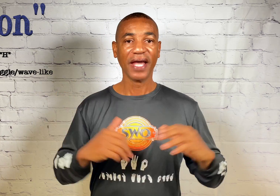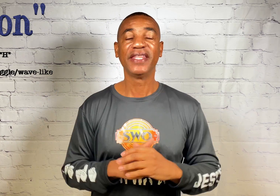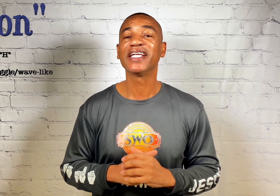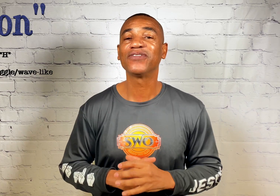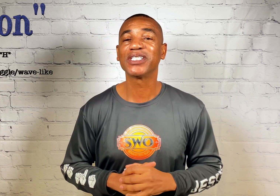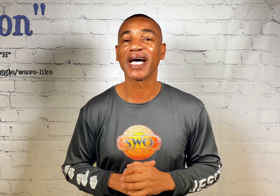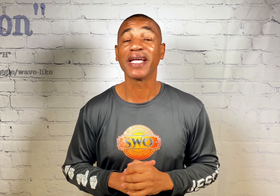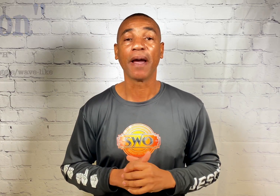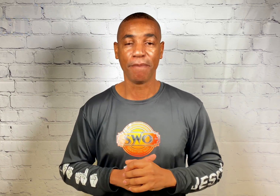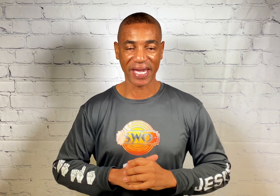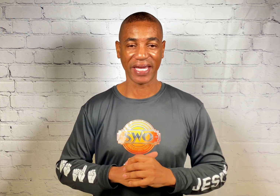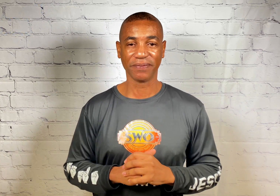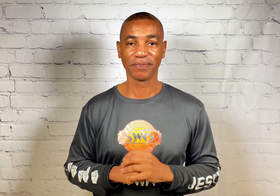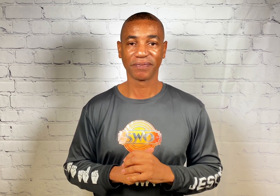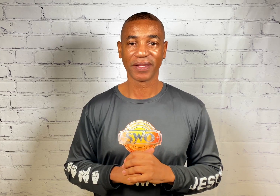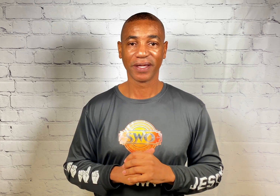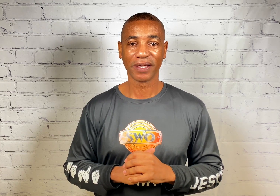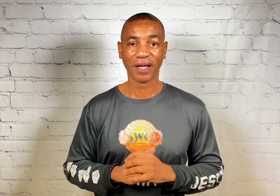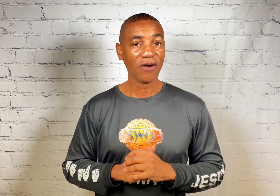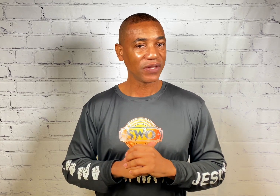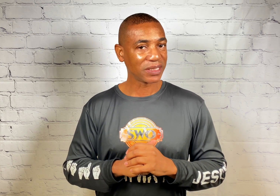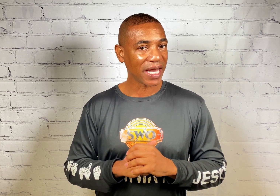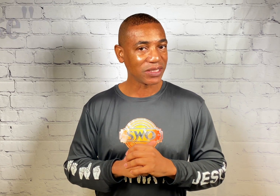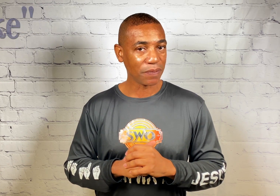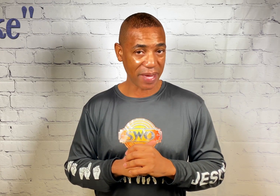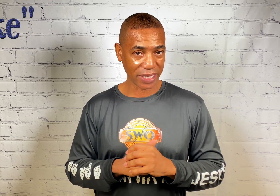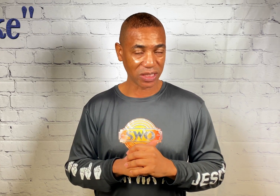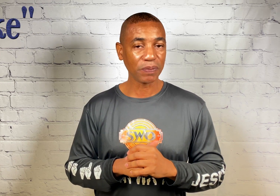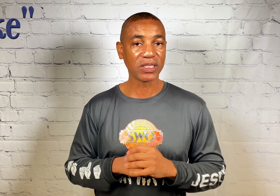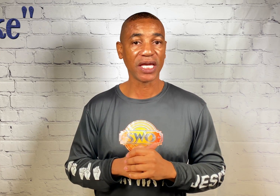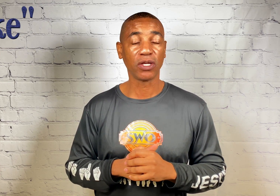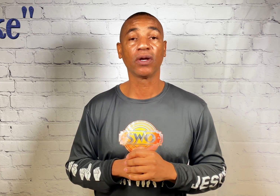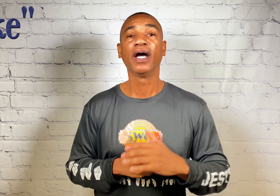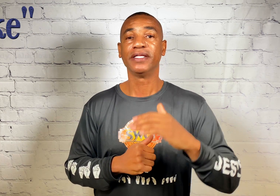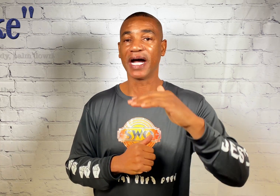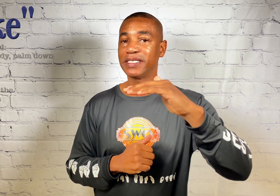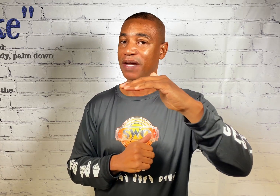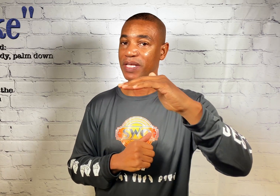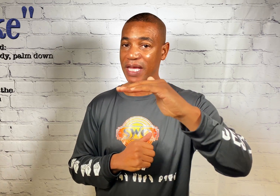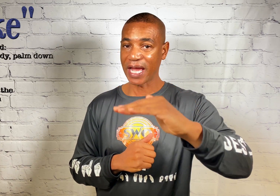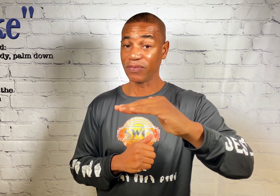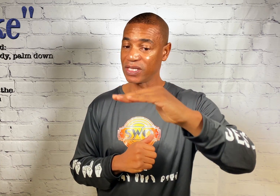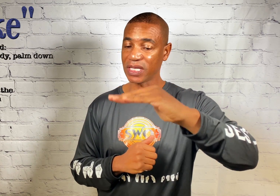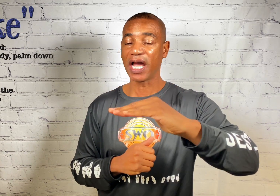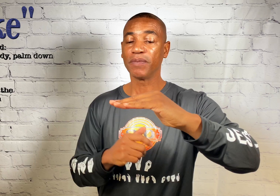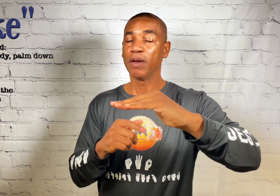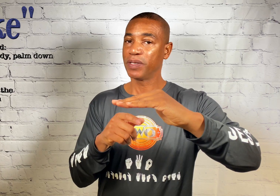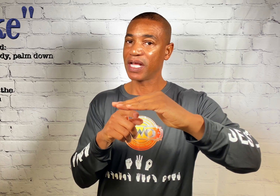That is for the sign bacon. For the sign to bake, simply take your non-dominant hand, this time put it out in